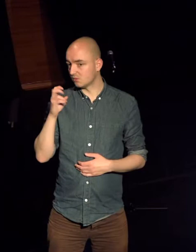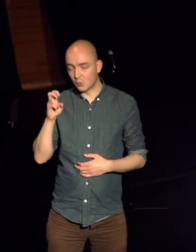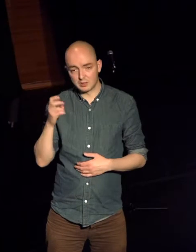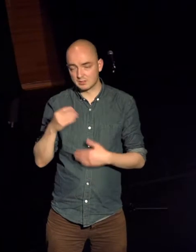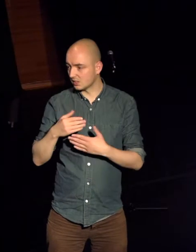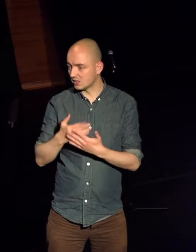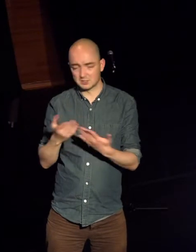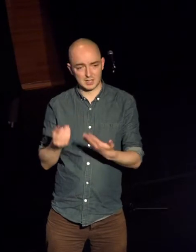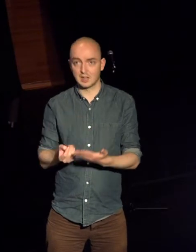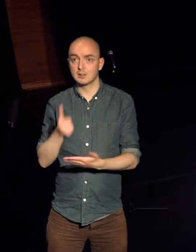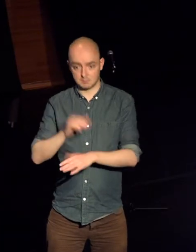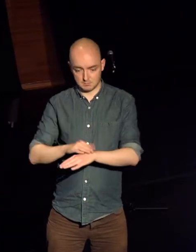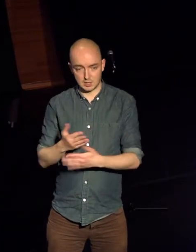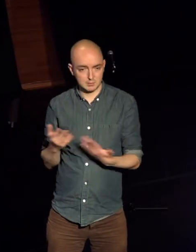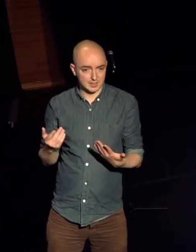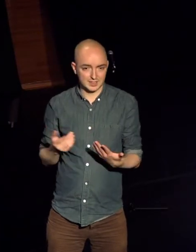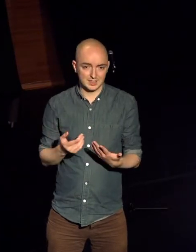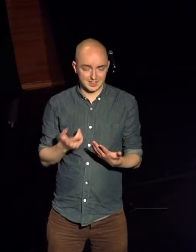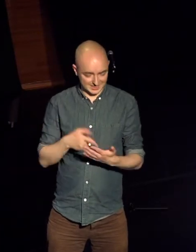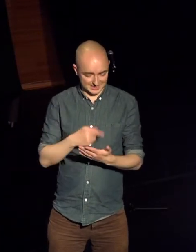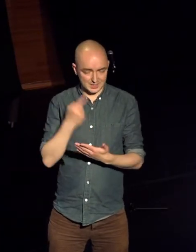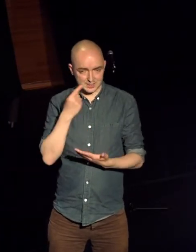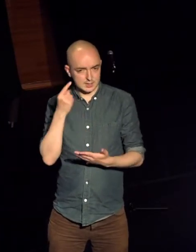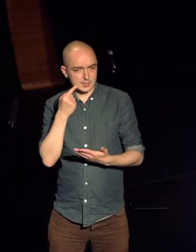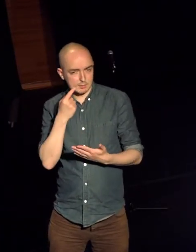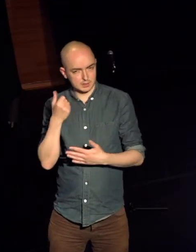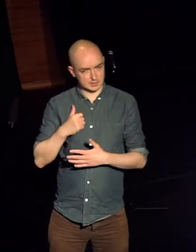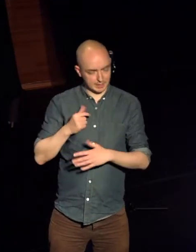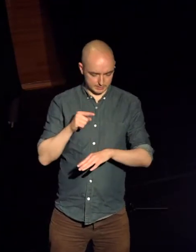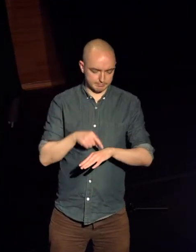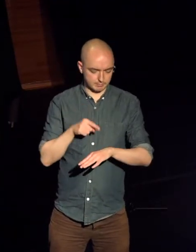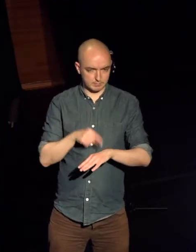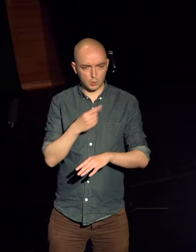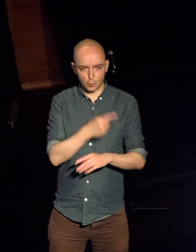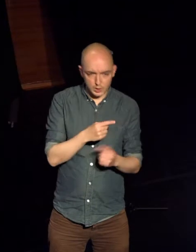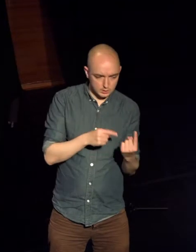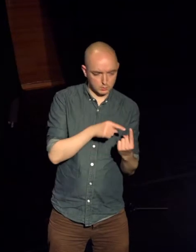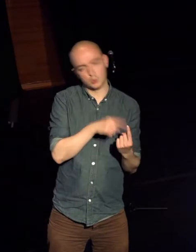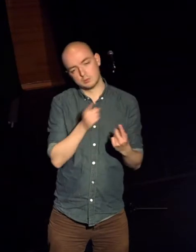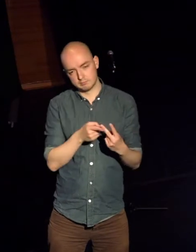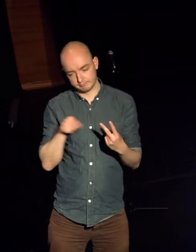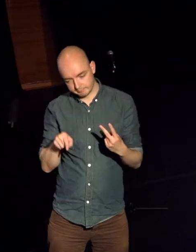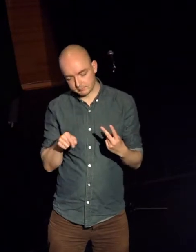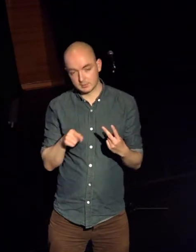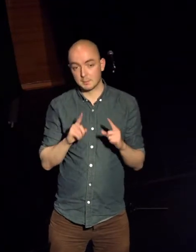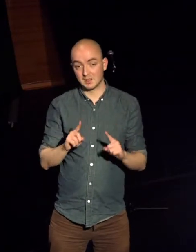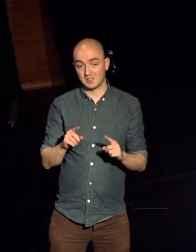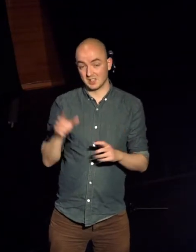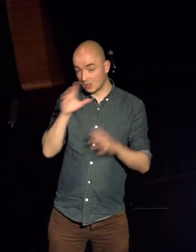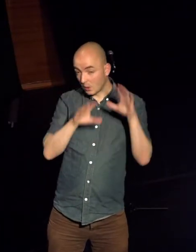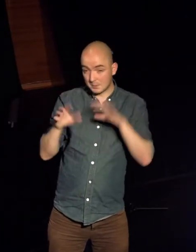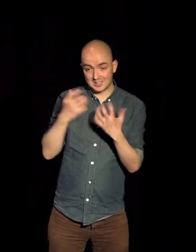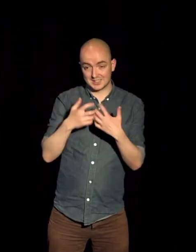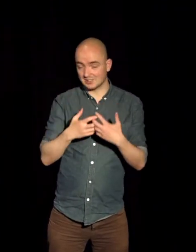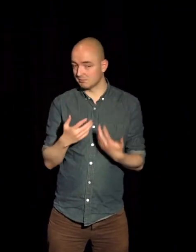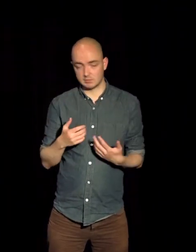that much, and I can figure out what it is. But these complex systems don't behave like that. You get wild extremes of behaviour, and it's hard to work out what they're